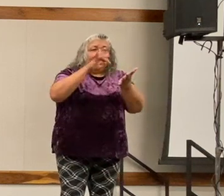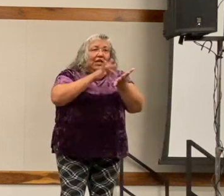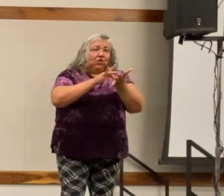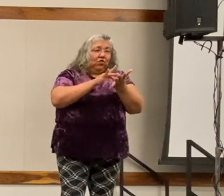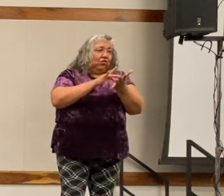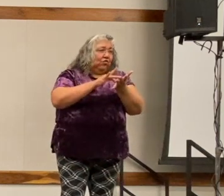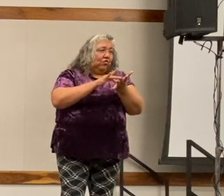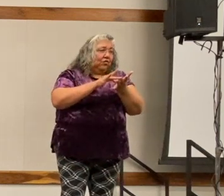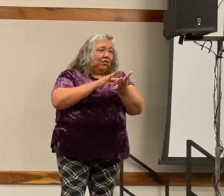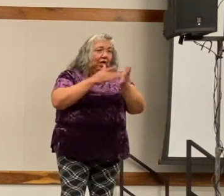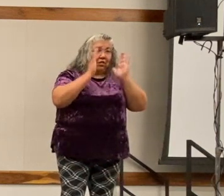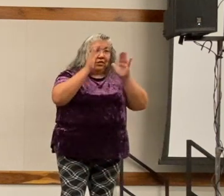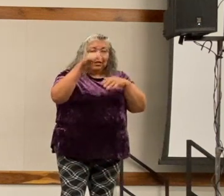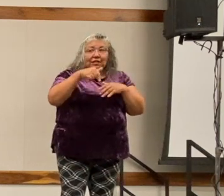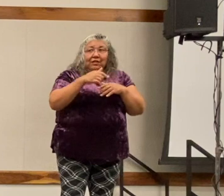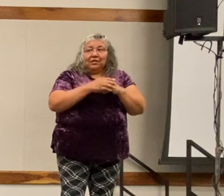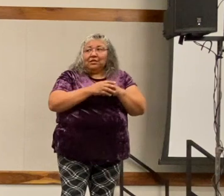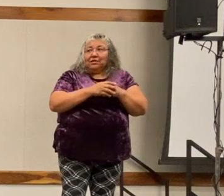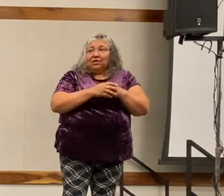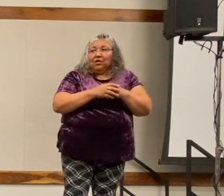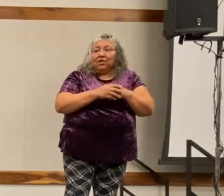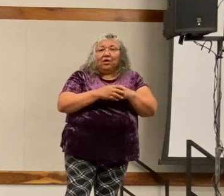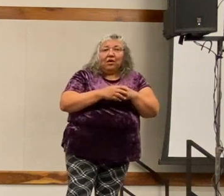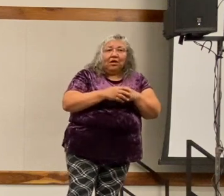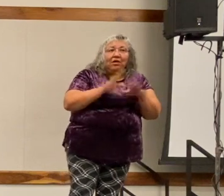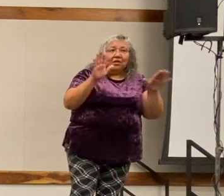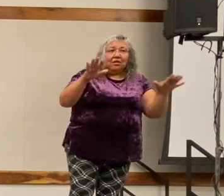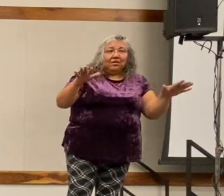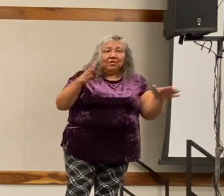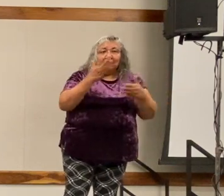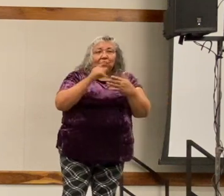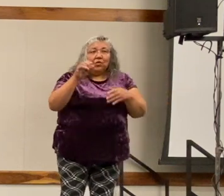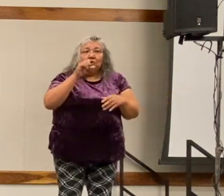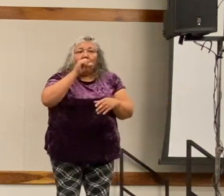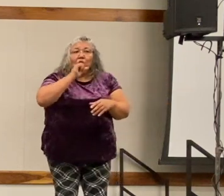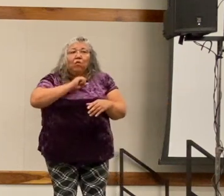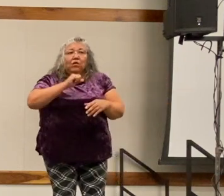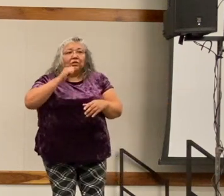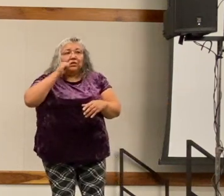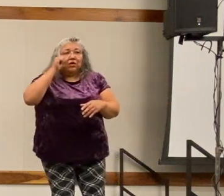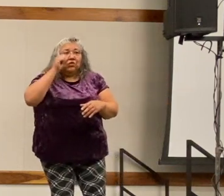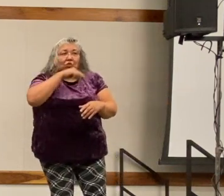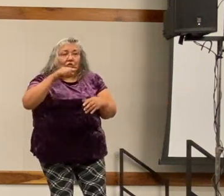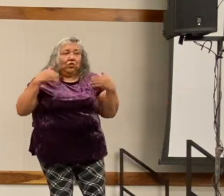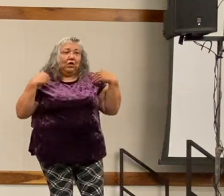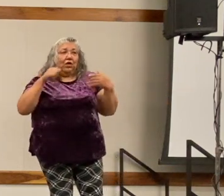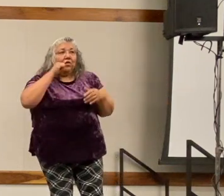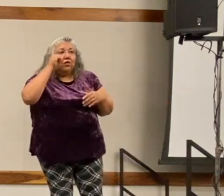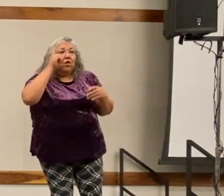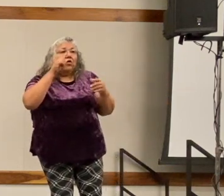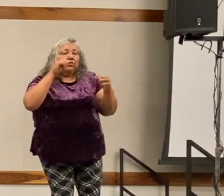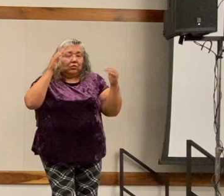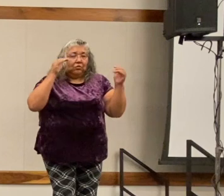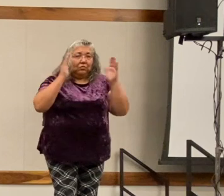right? Listen to this. Oh, some of you old adults, you better tune out as you younger adults tune